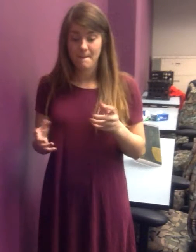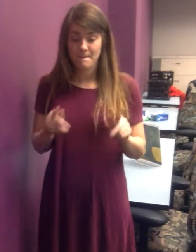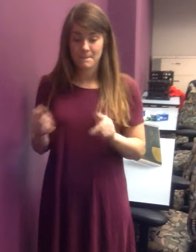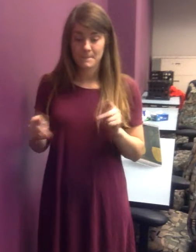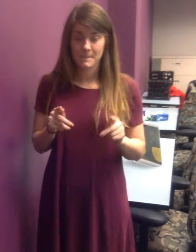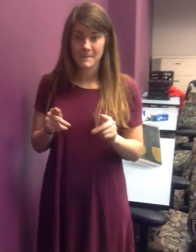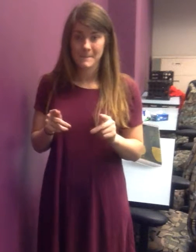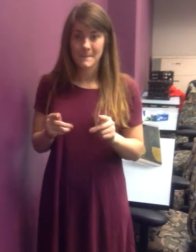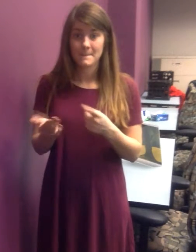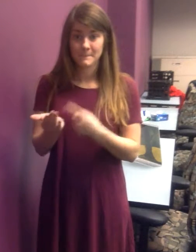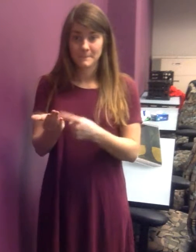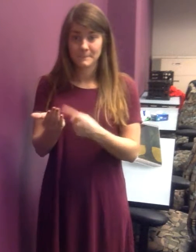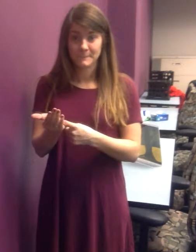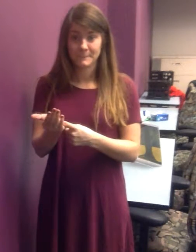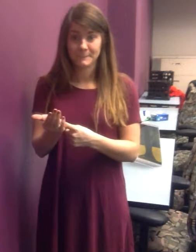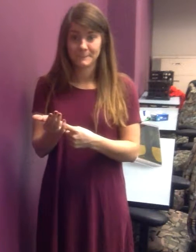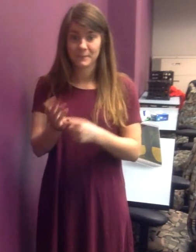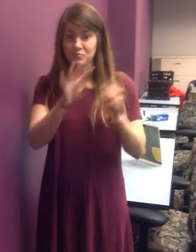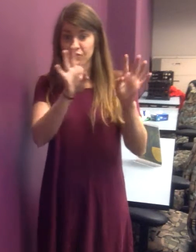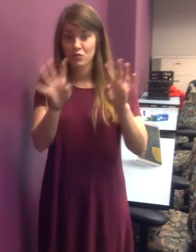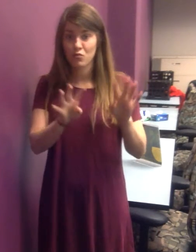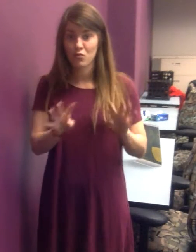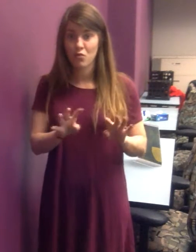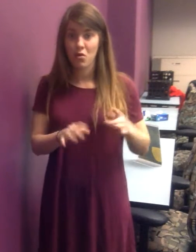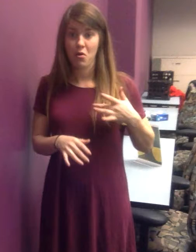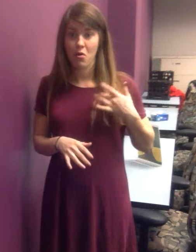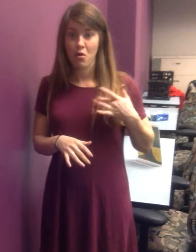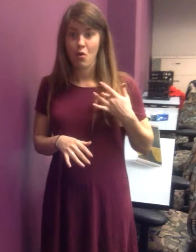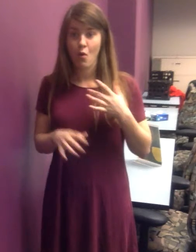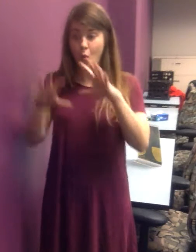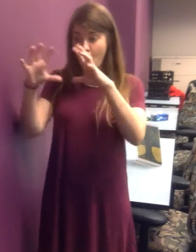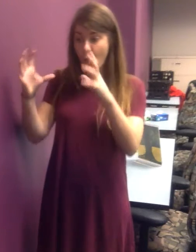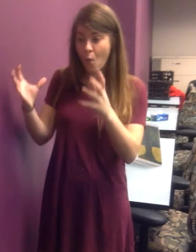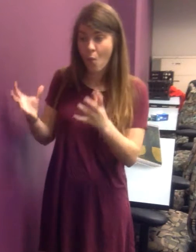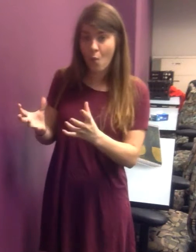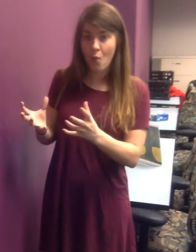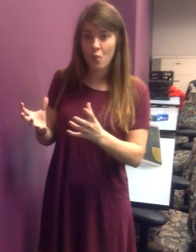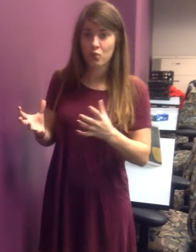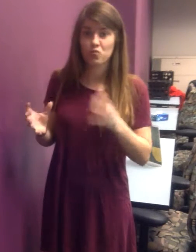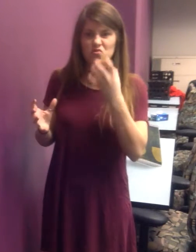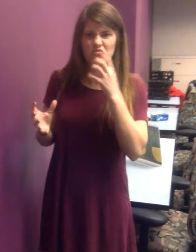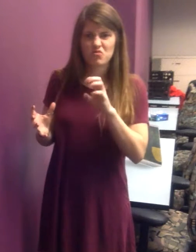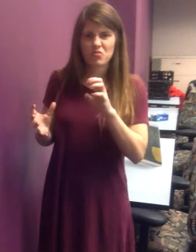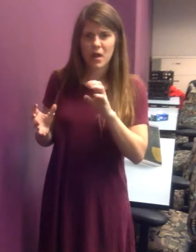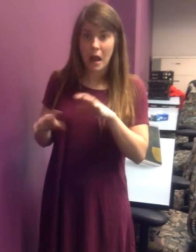be good for the planet. Necessary. Again, carbon dioxide is what? It's plant food. It's plant food. Yeah.